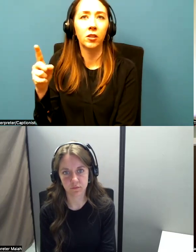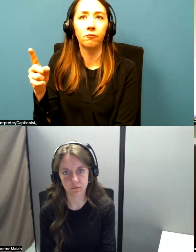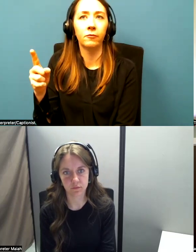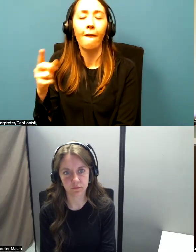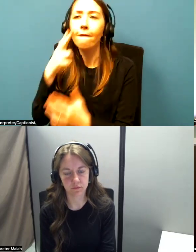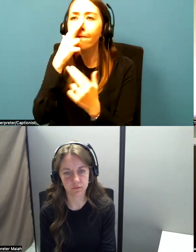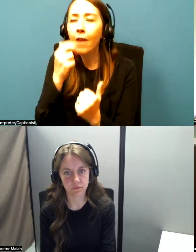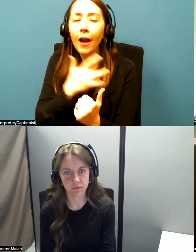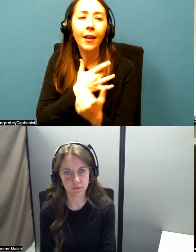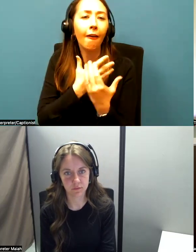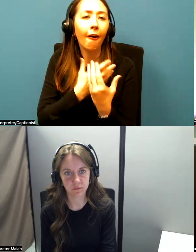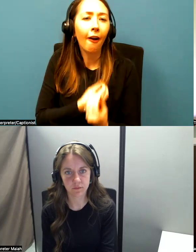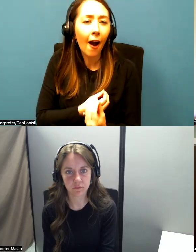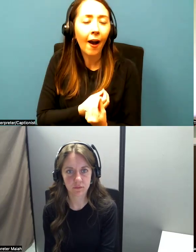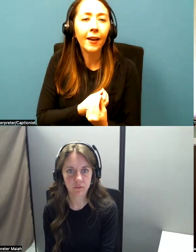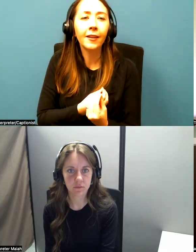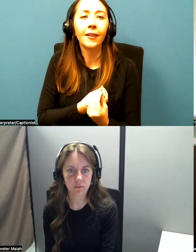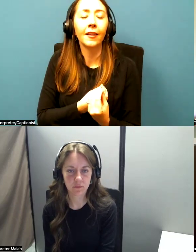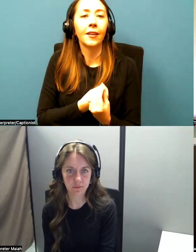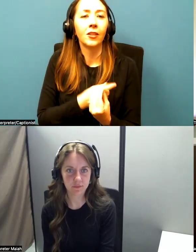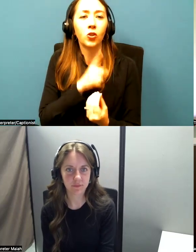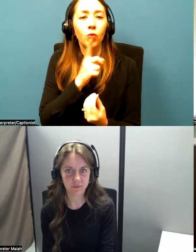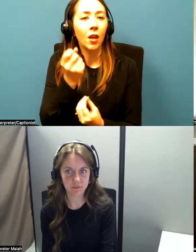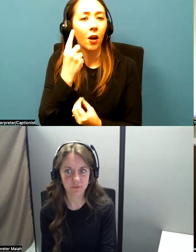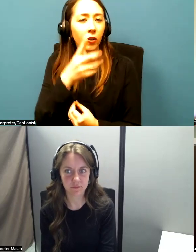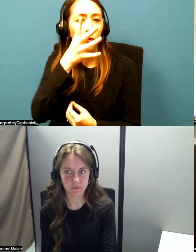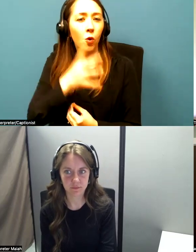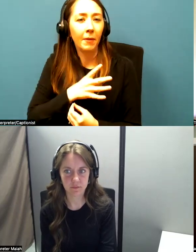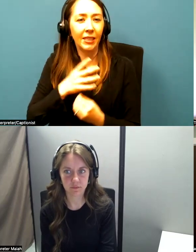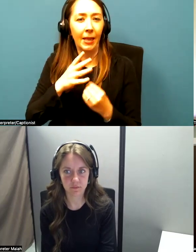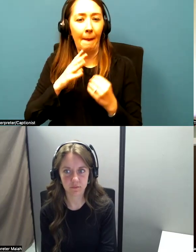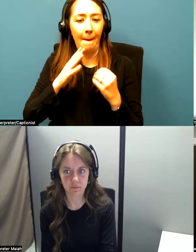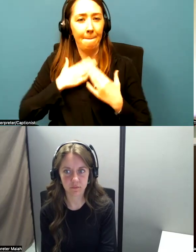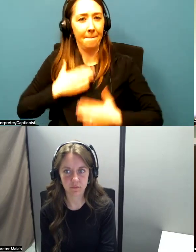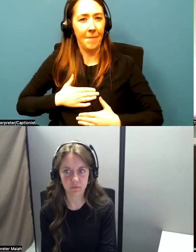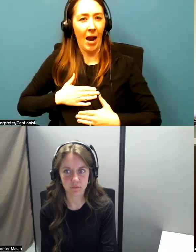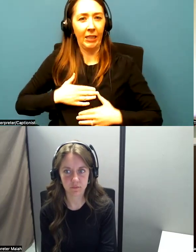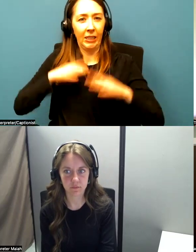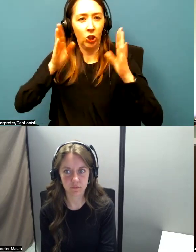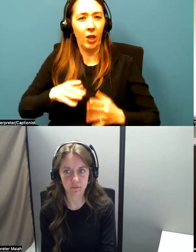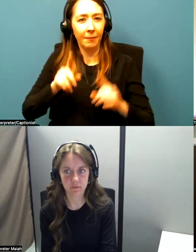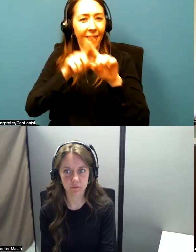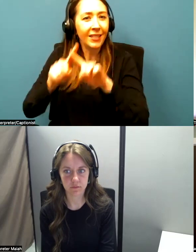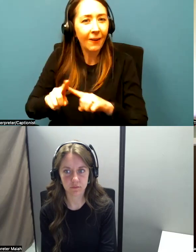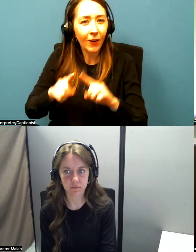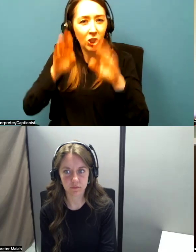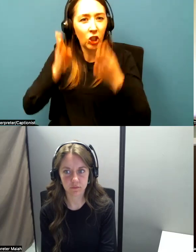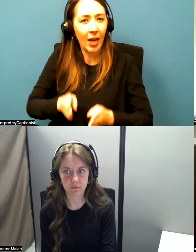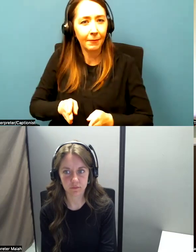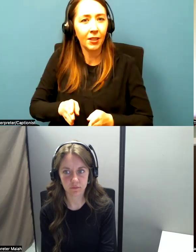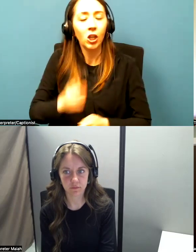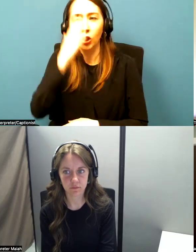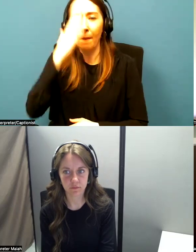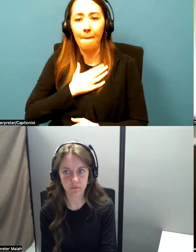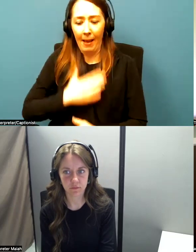funny, kind, more than anything else. She really understands women's bodies, and different body types. And she knew my body